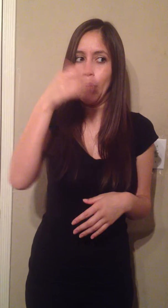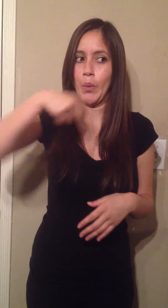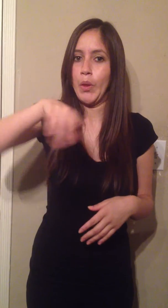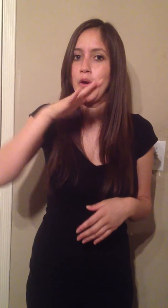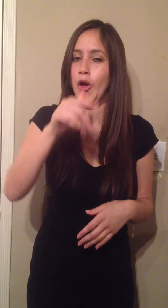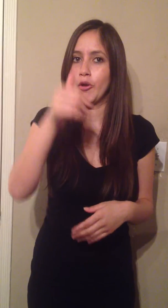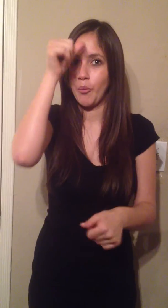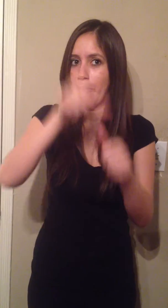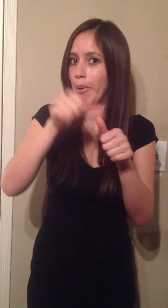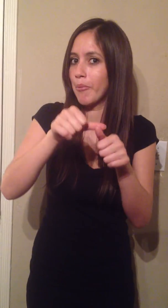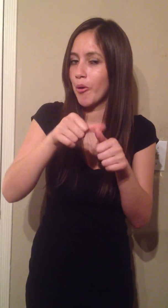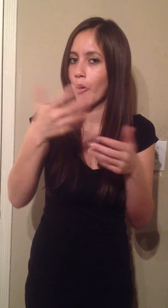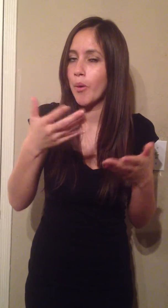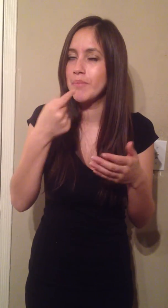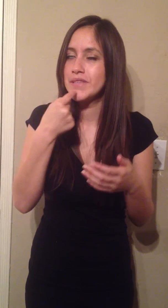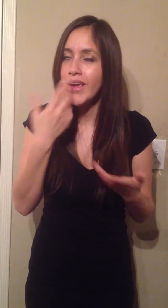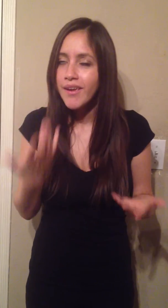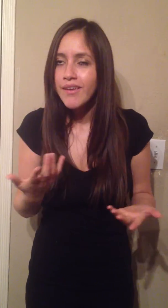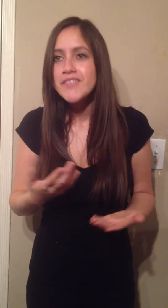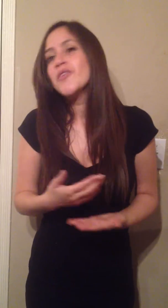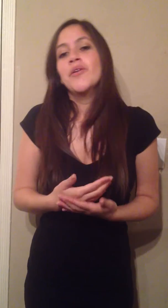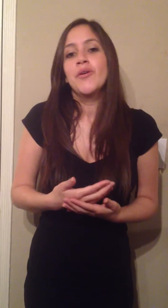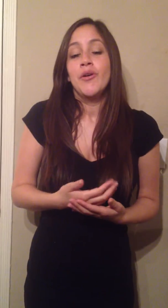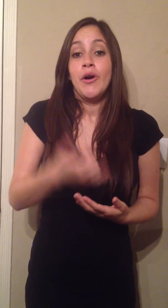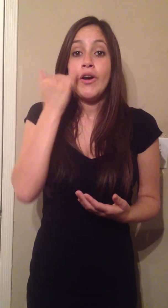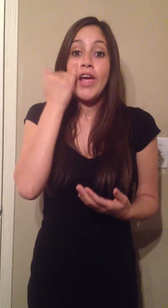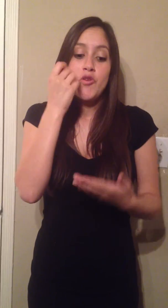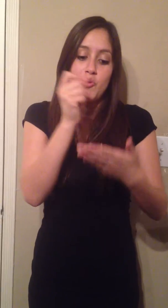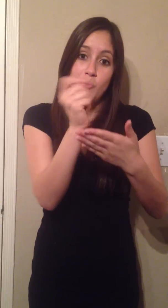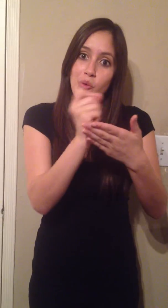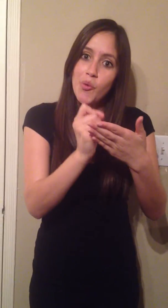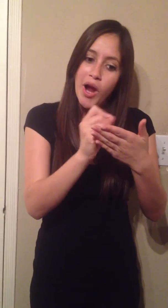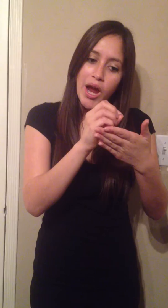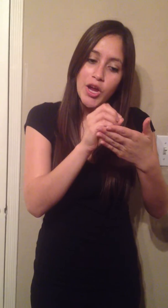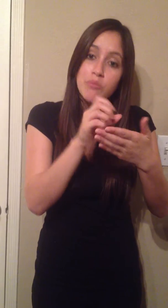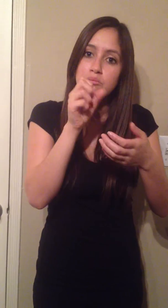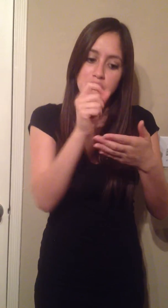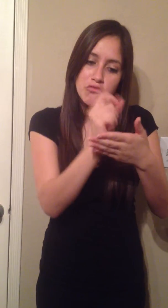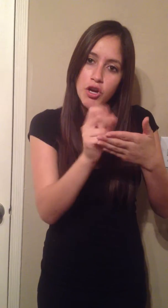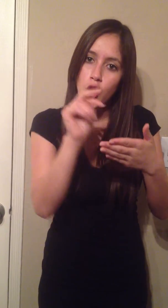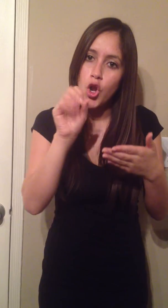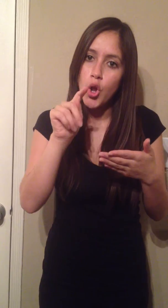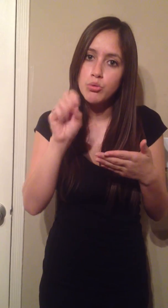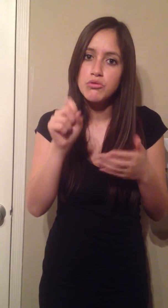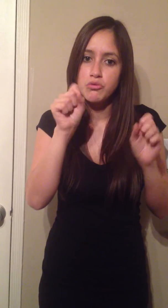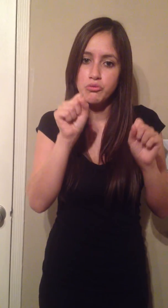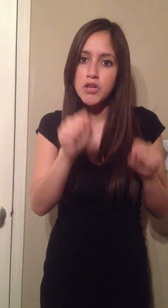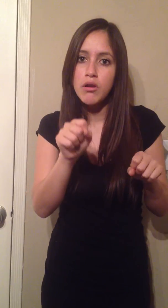said. If you write it down, as I said before, you get to go back and review it later. So if you're ever wondering, it's